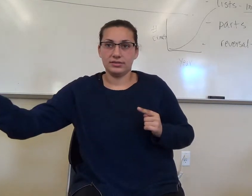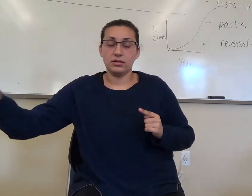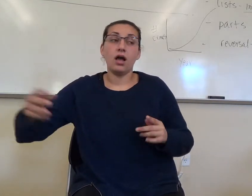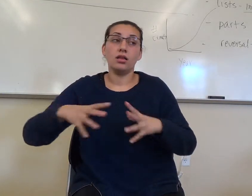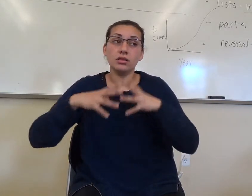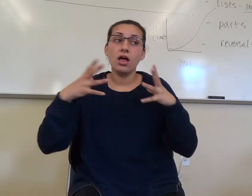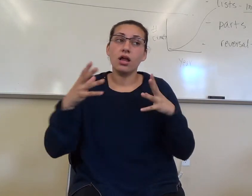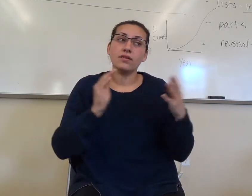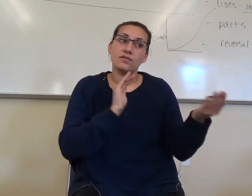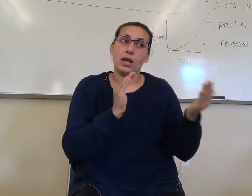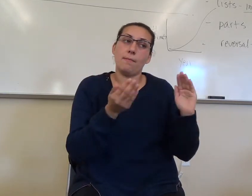contrast ones today.